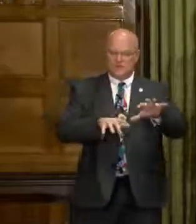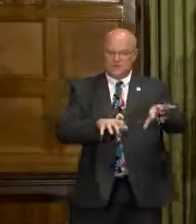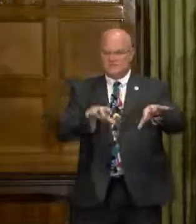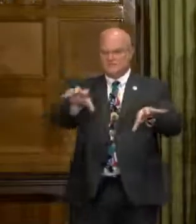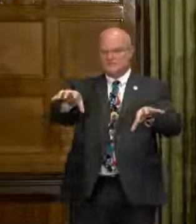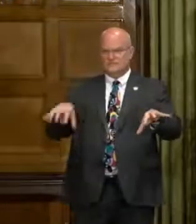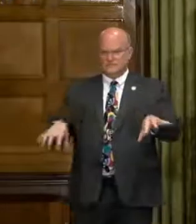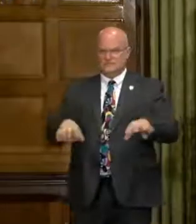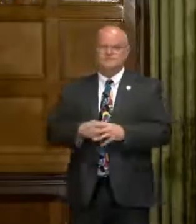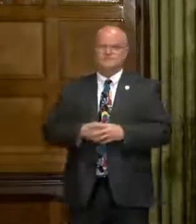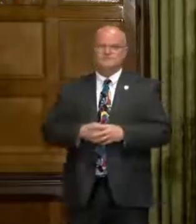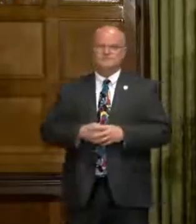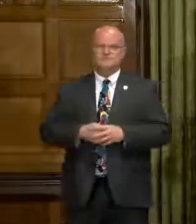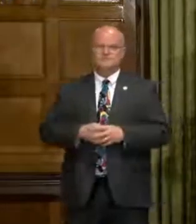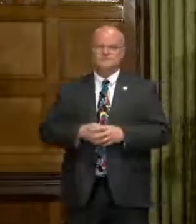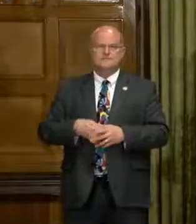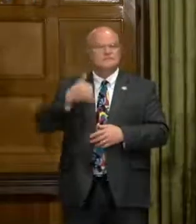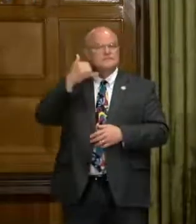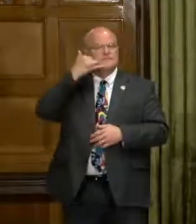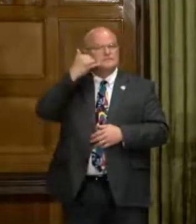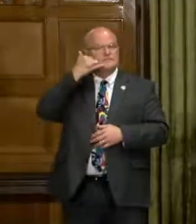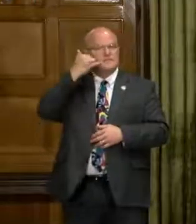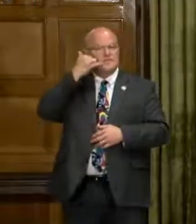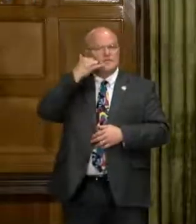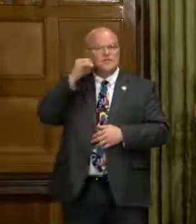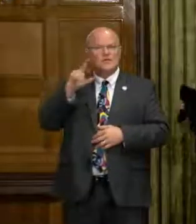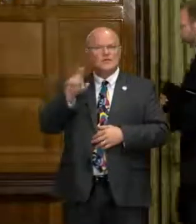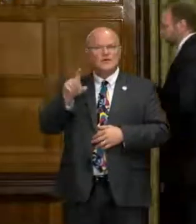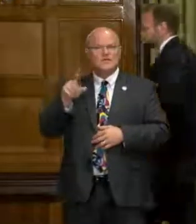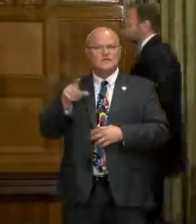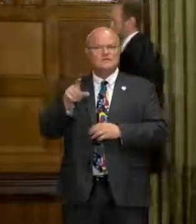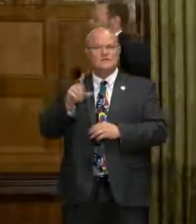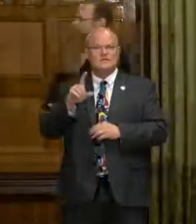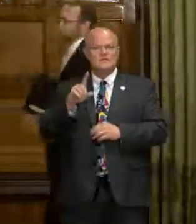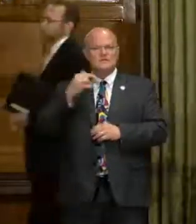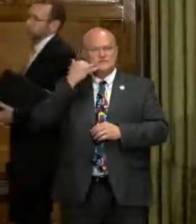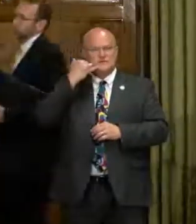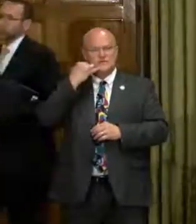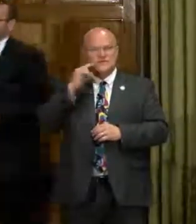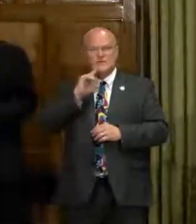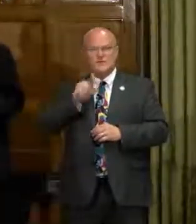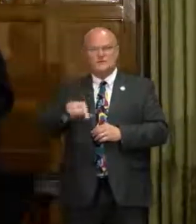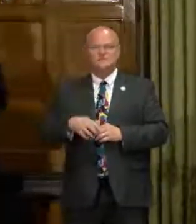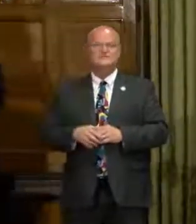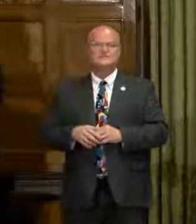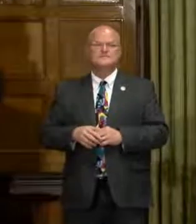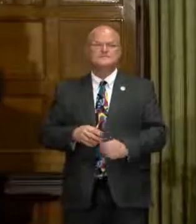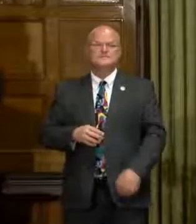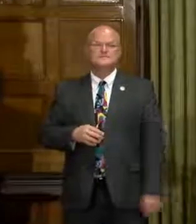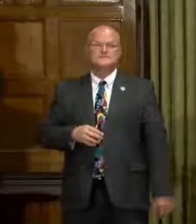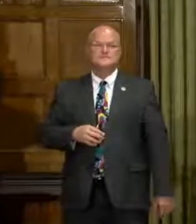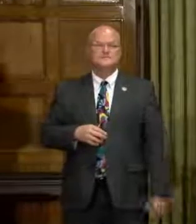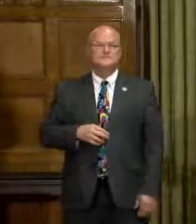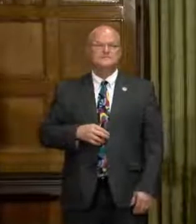all. Let's take a question remotely. Is there a remote location question?